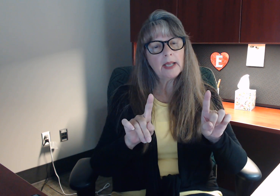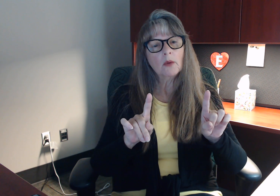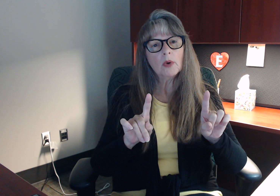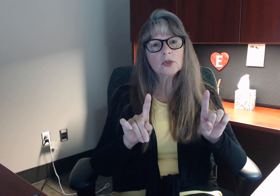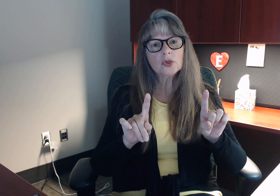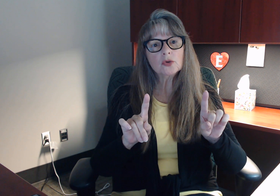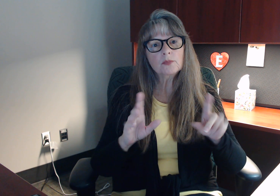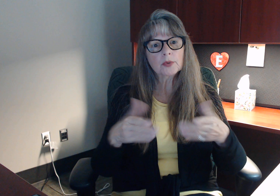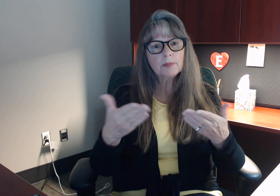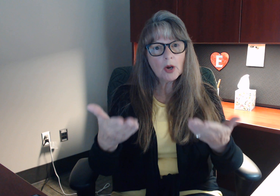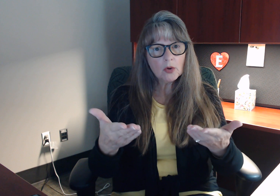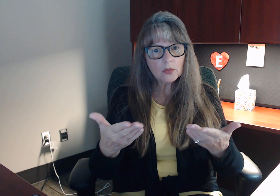want to